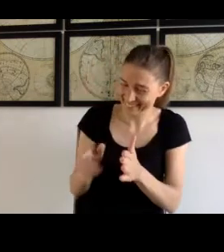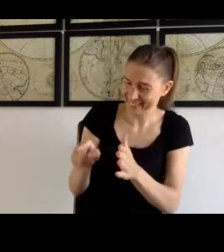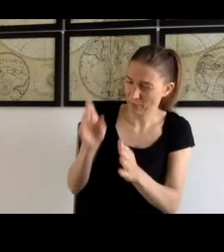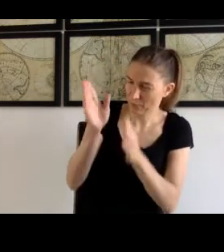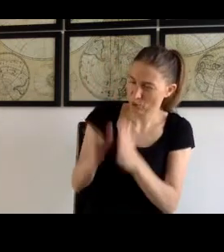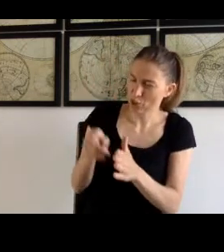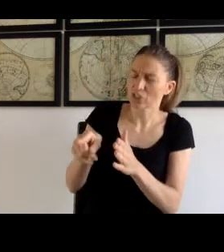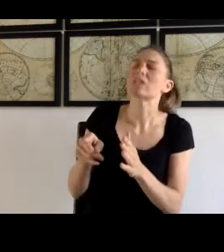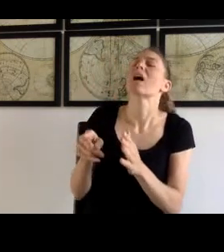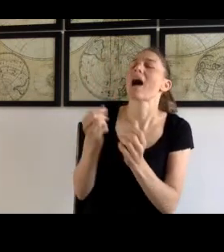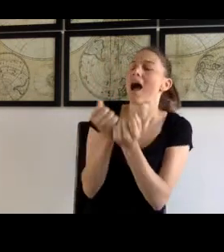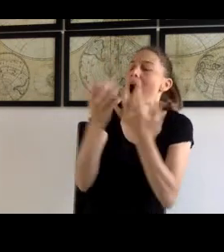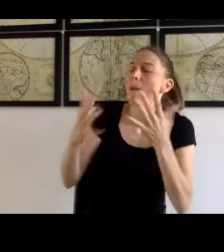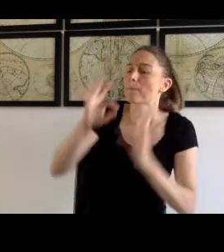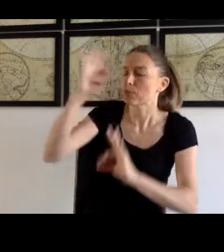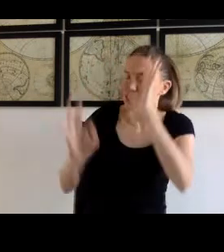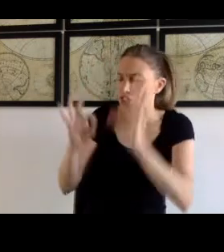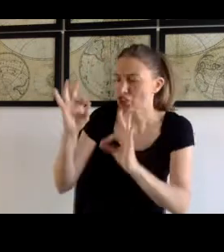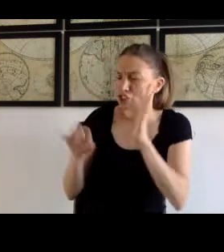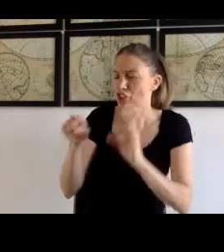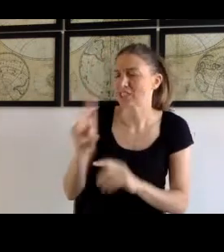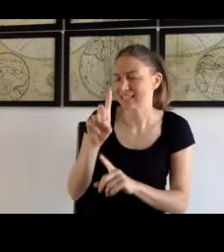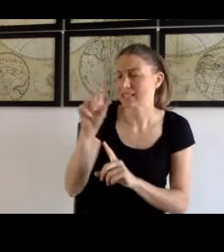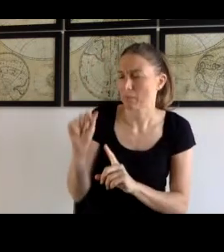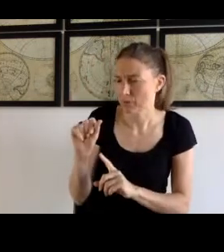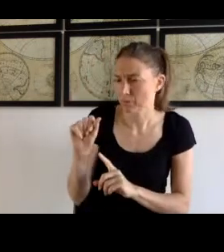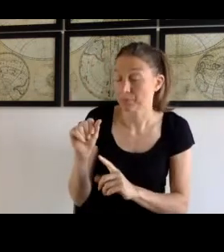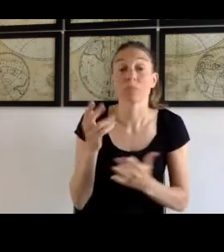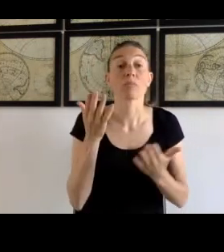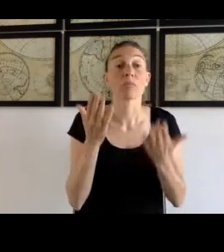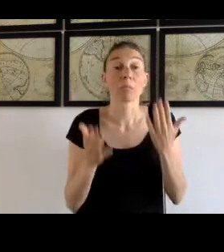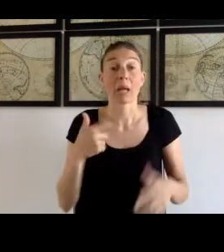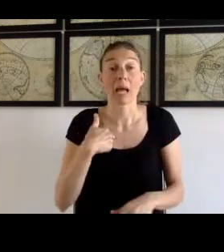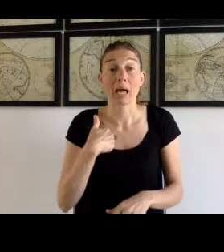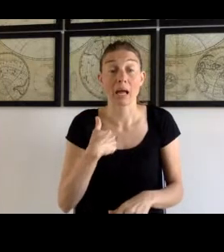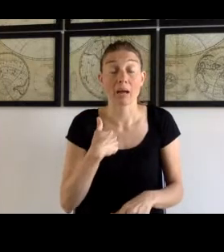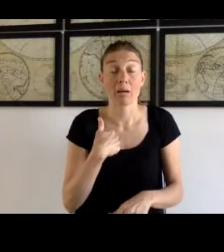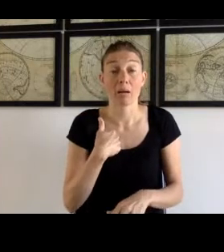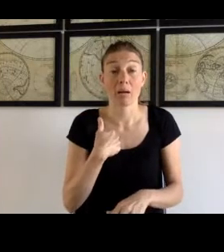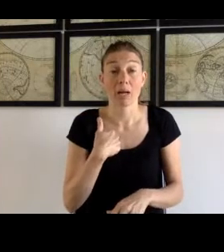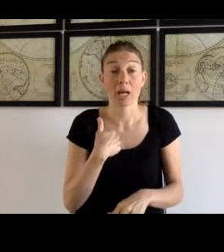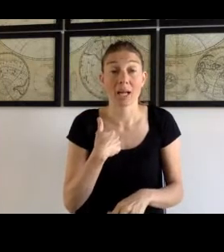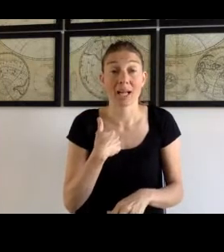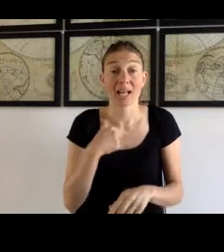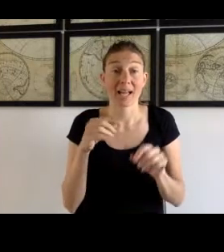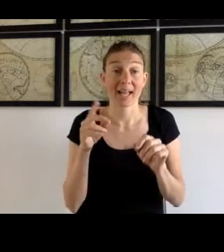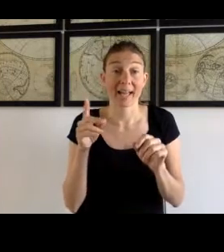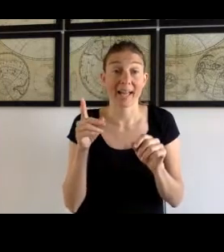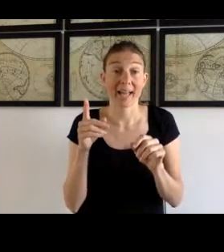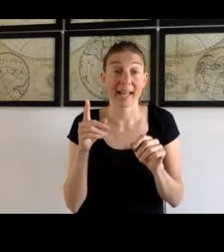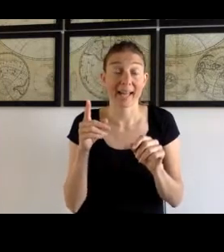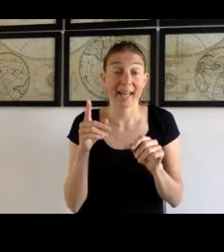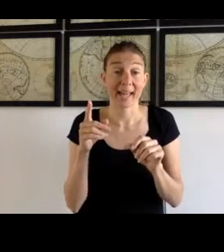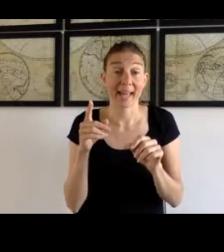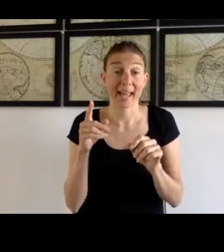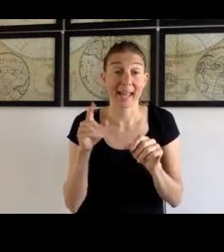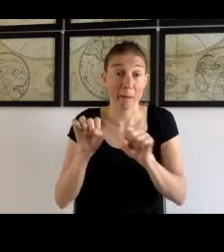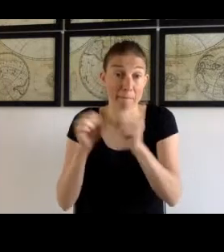countries, if you have an impairment on one of your members, they automatically say, for example, you